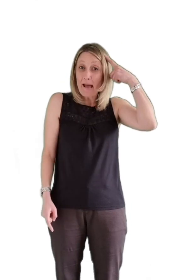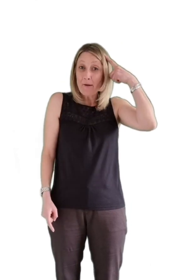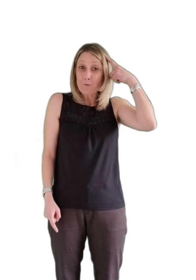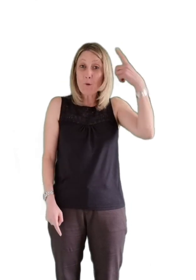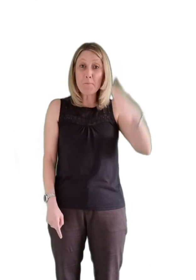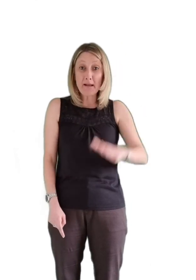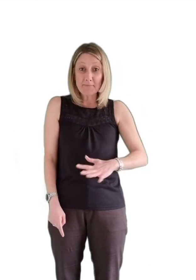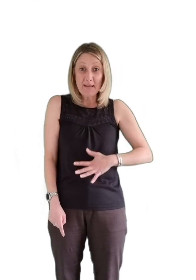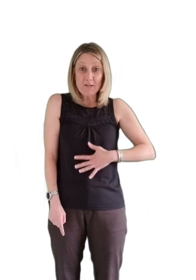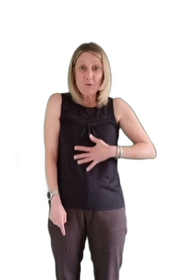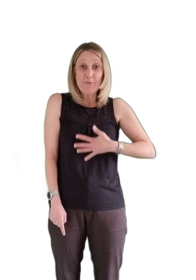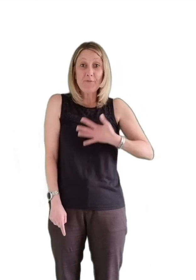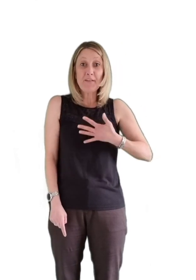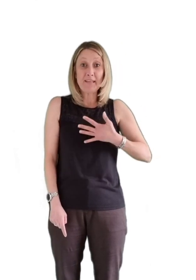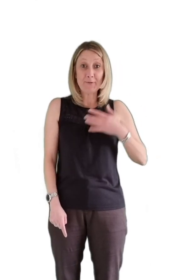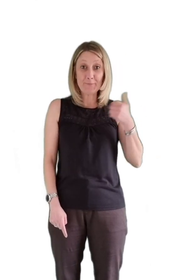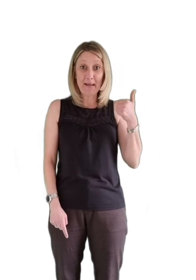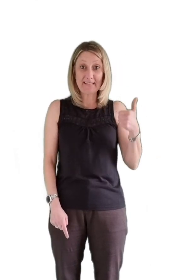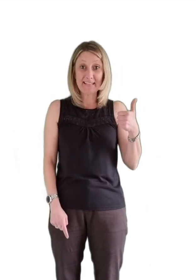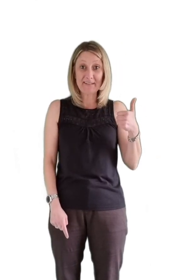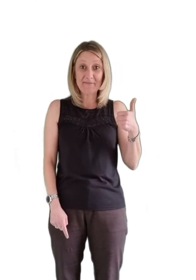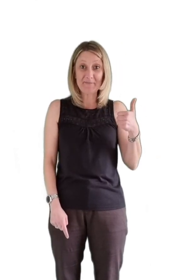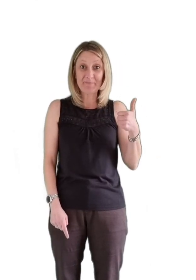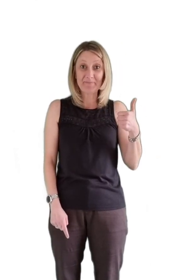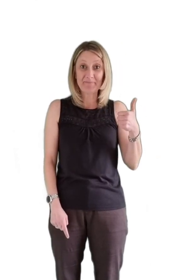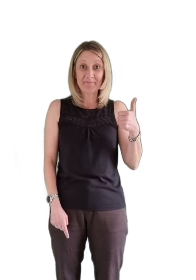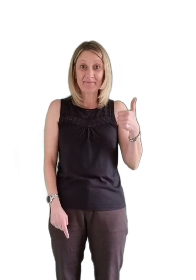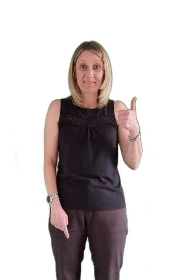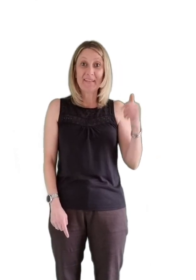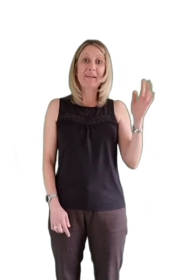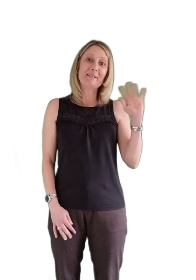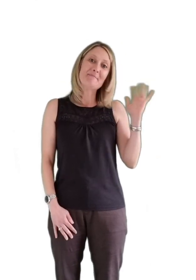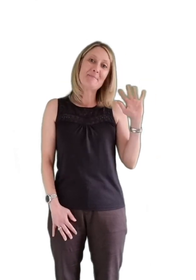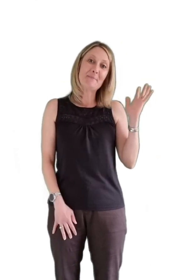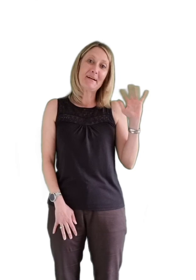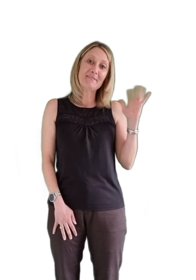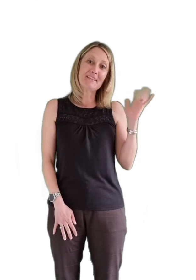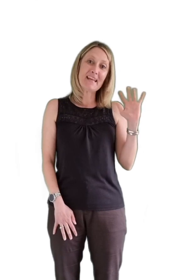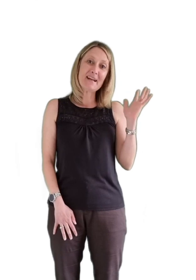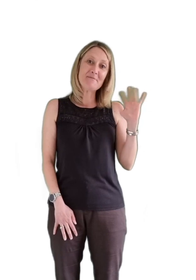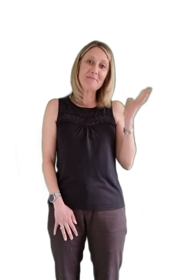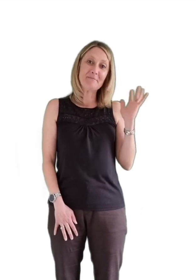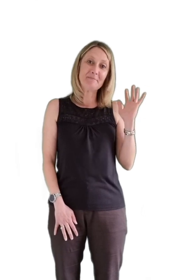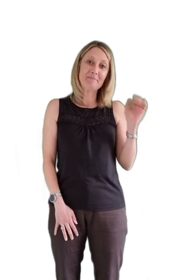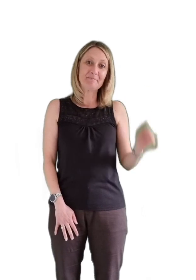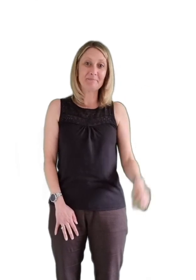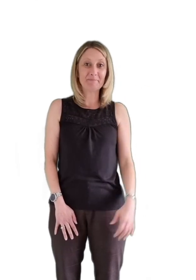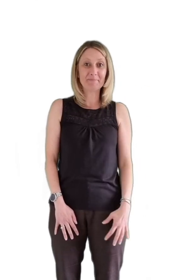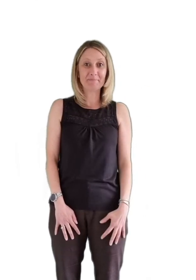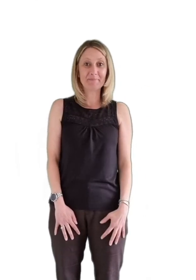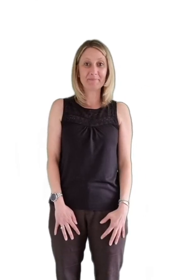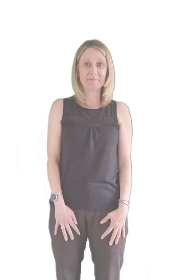think about what might make you feel better. Bye-bye for now.